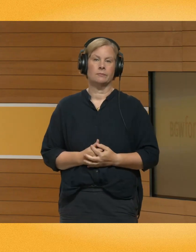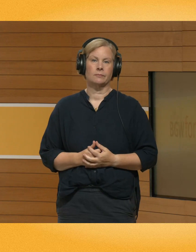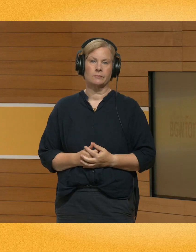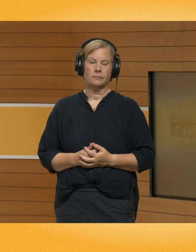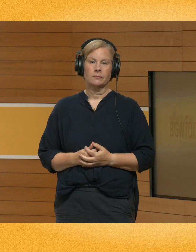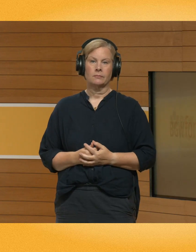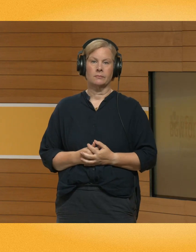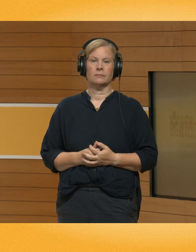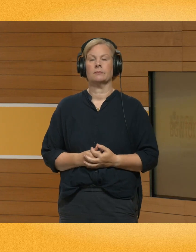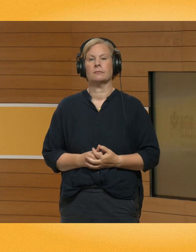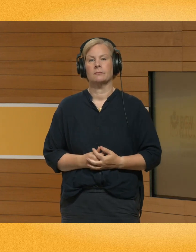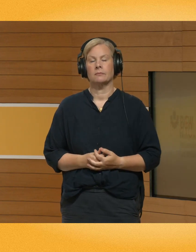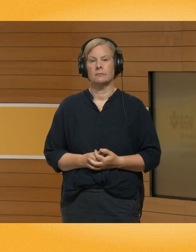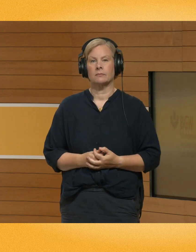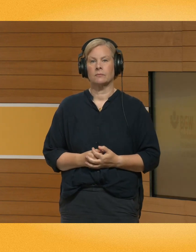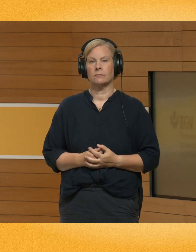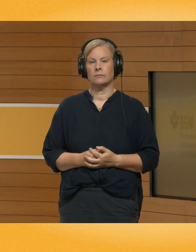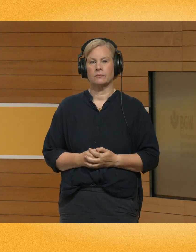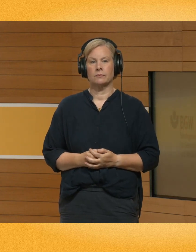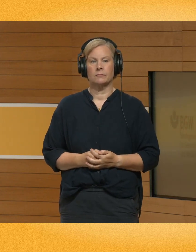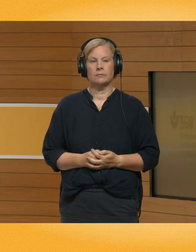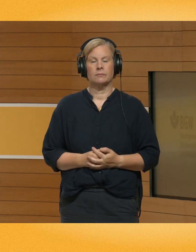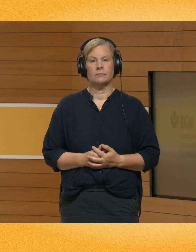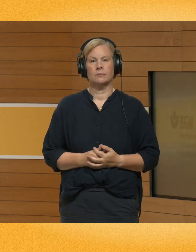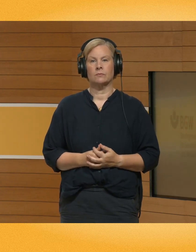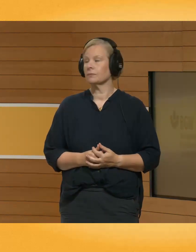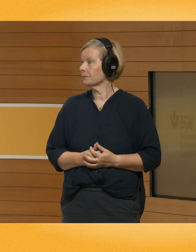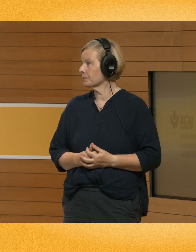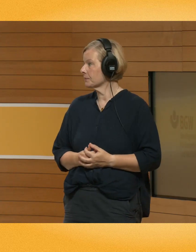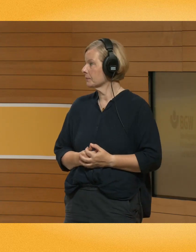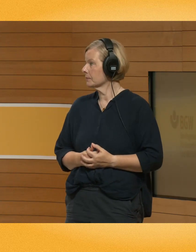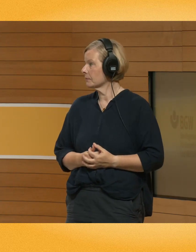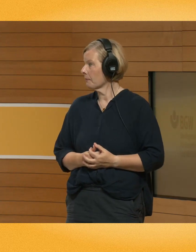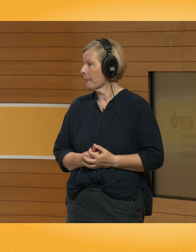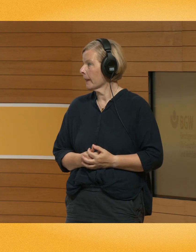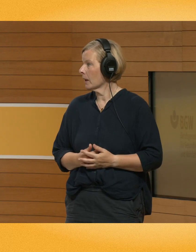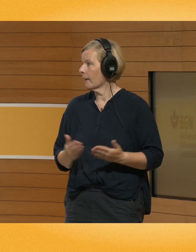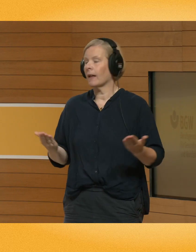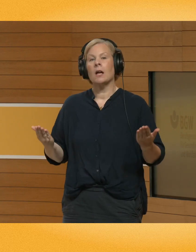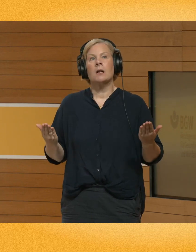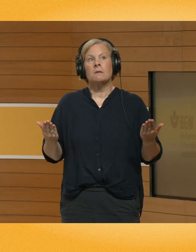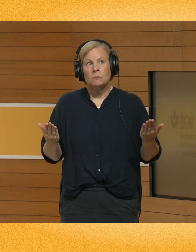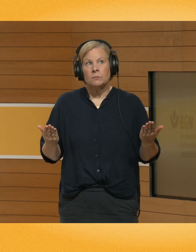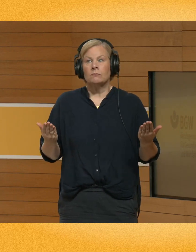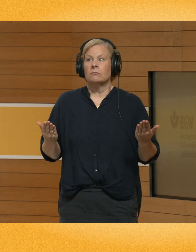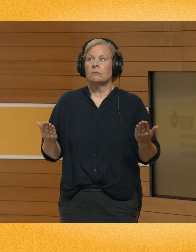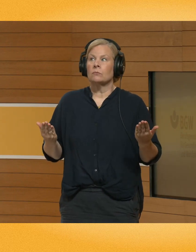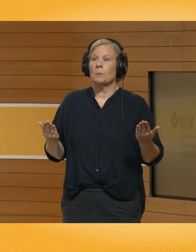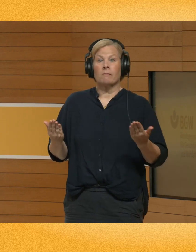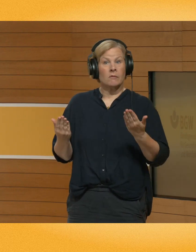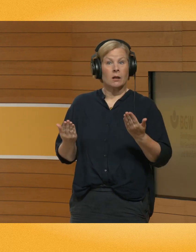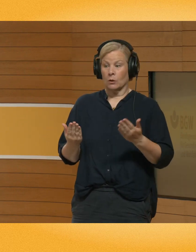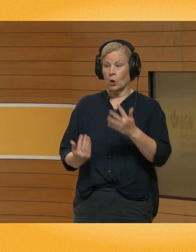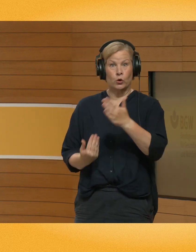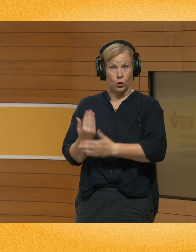meeting with us when we first met for the job that they came here because of Magnet. But you have to also keep